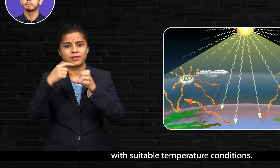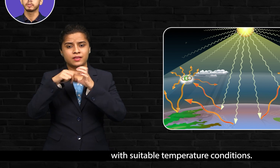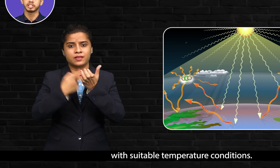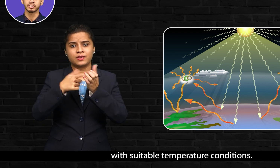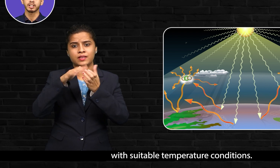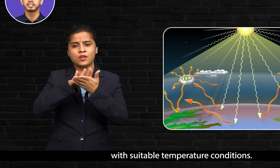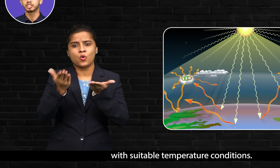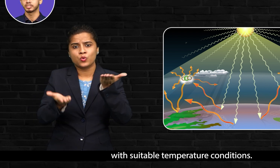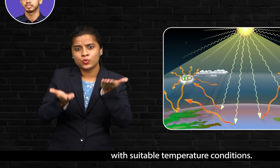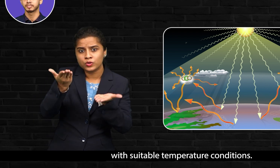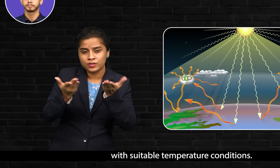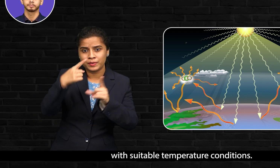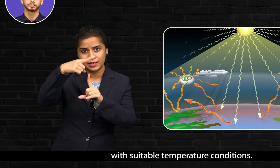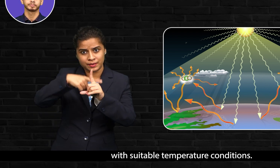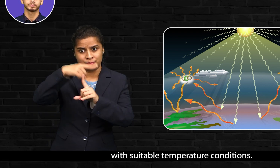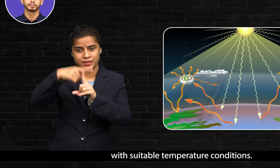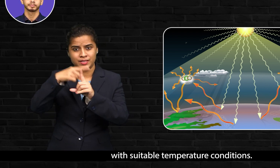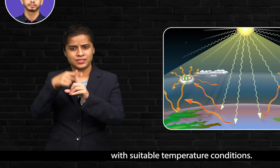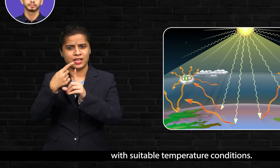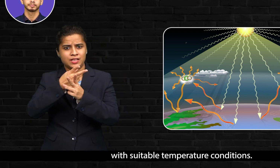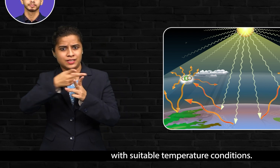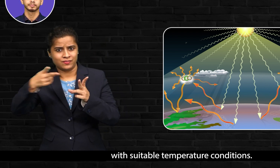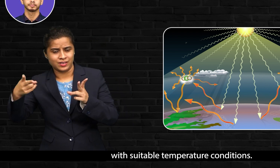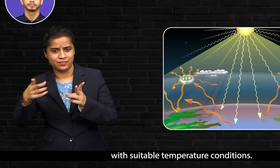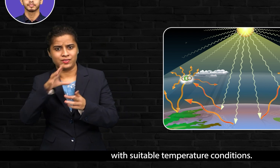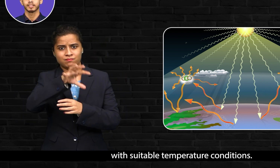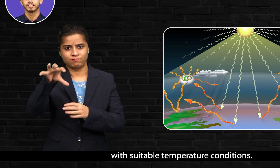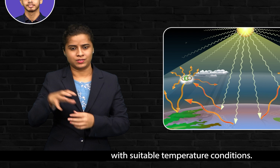suitable temperature conditions.